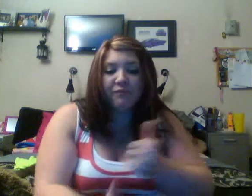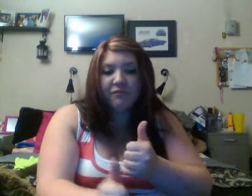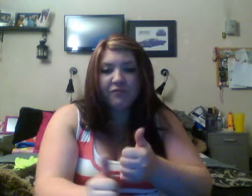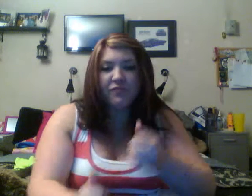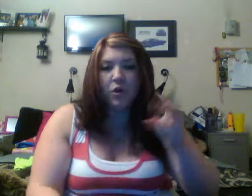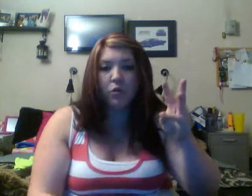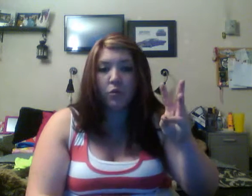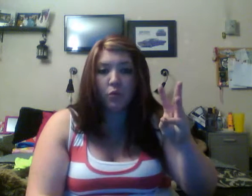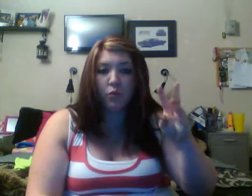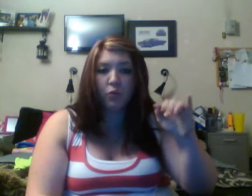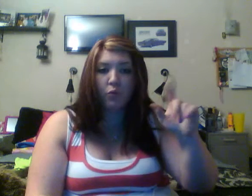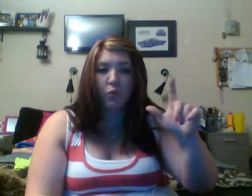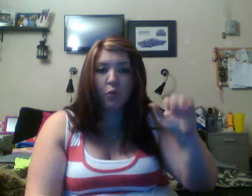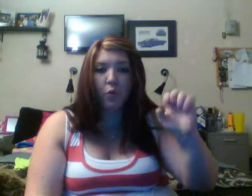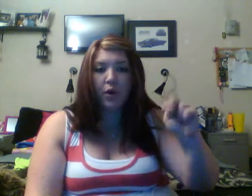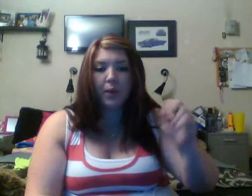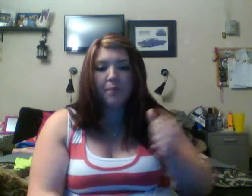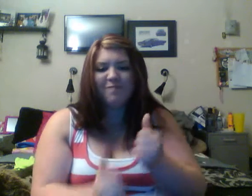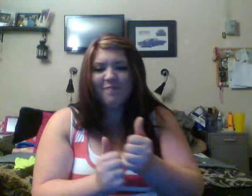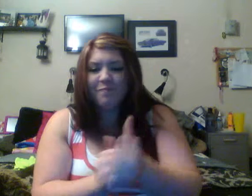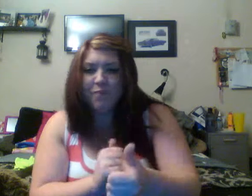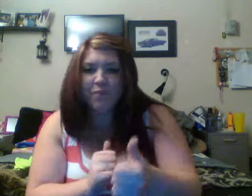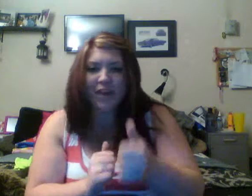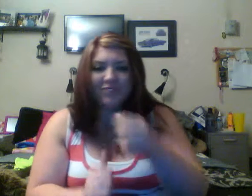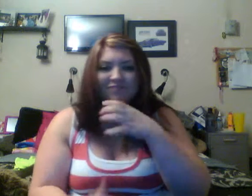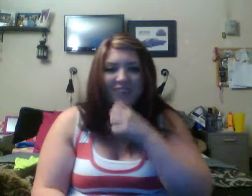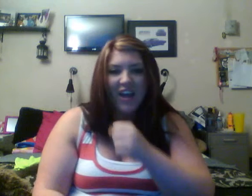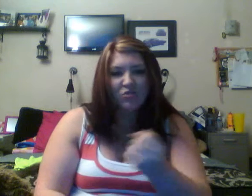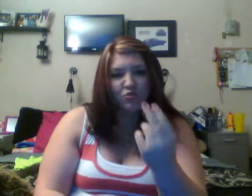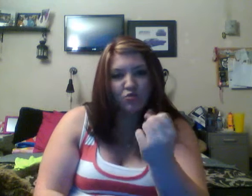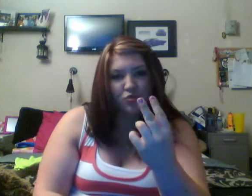years, a time when he got himself into a lot of trouble, and it took a miracle to get him out.